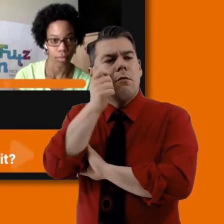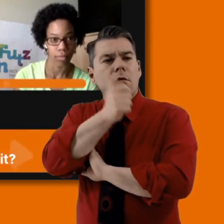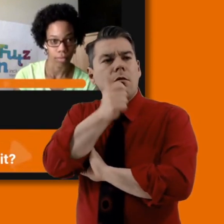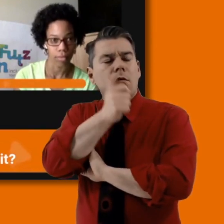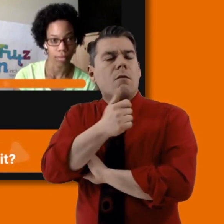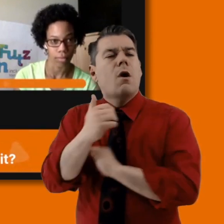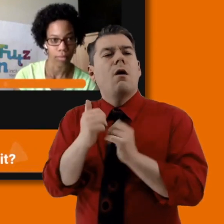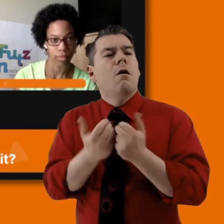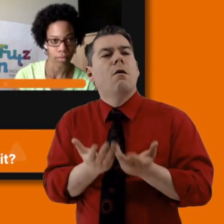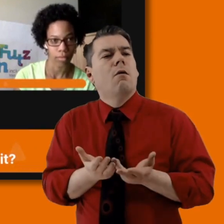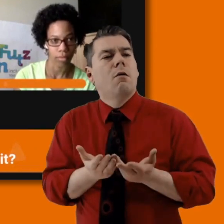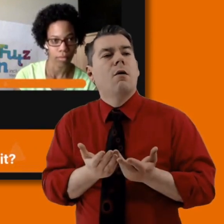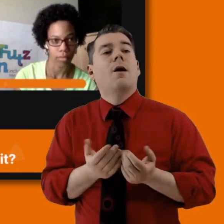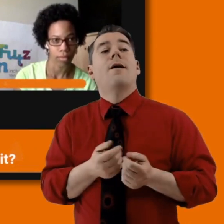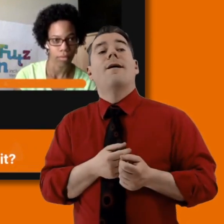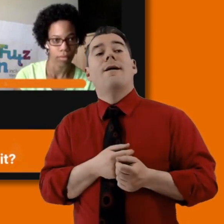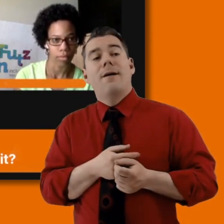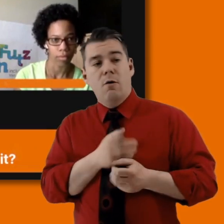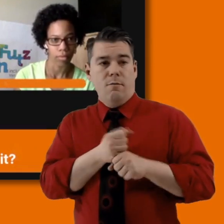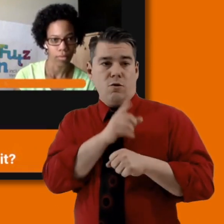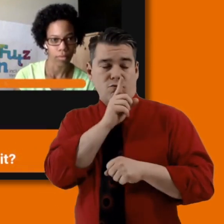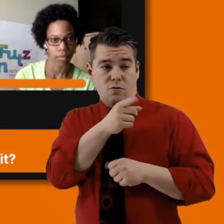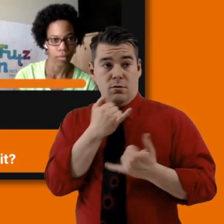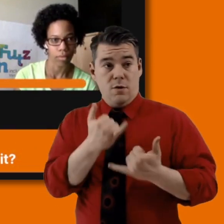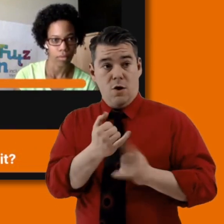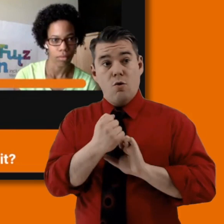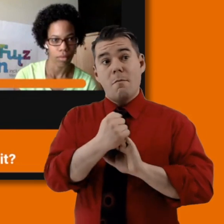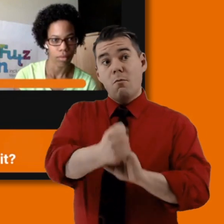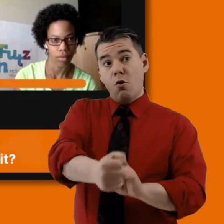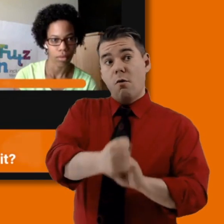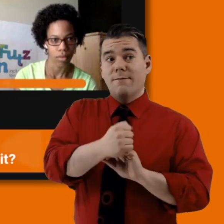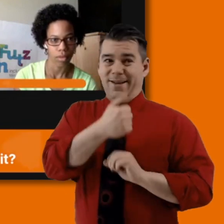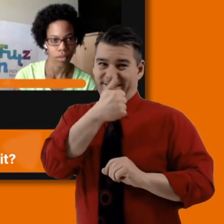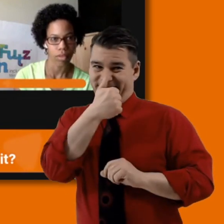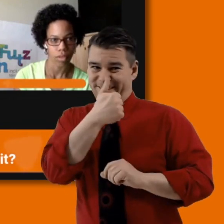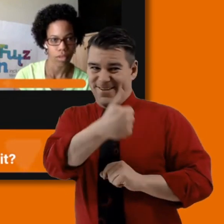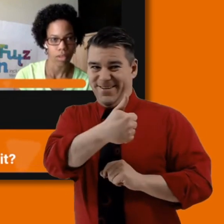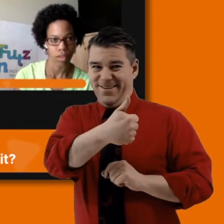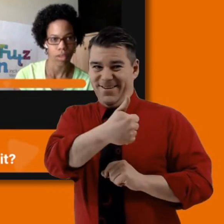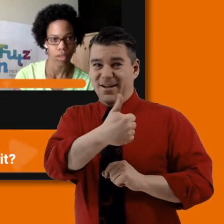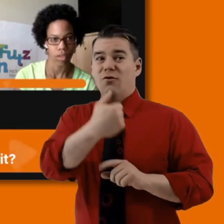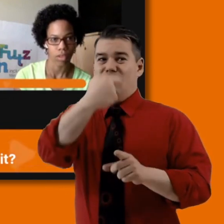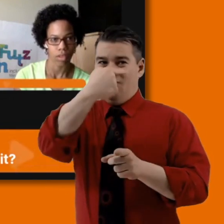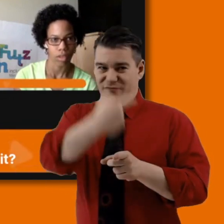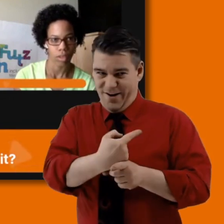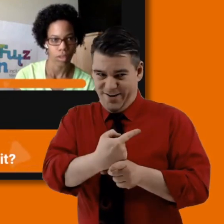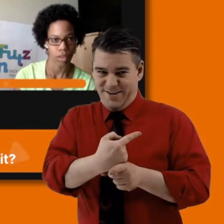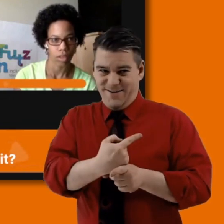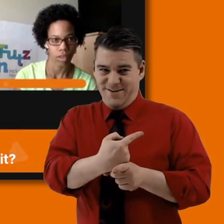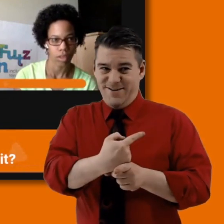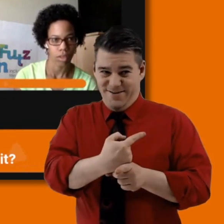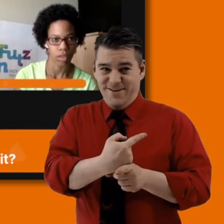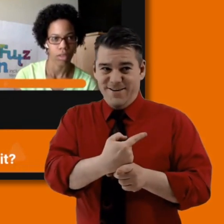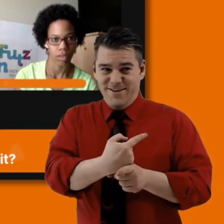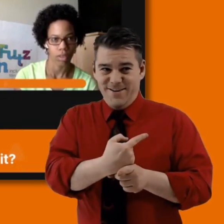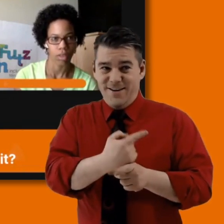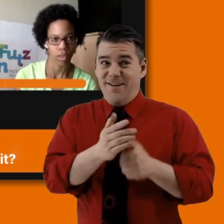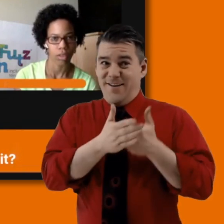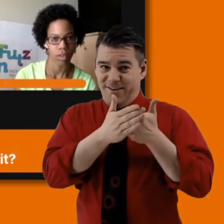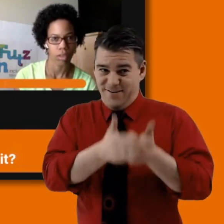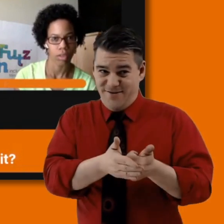right? And so we're going to make sure that even though you're now moving it in a way that is anatomically correct and